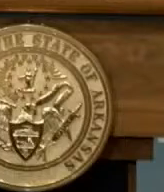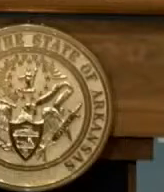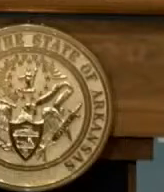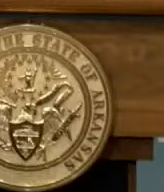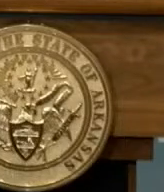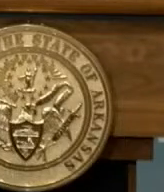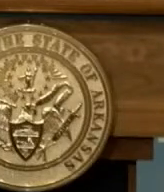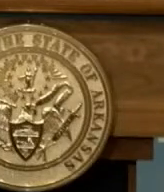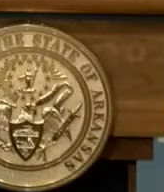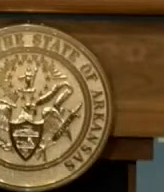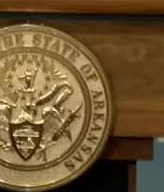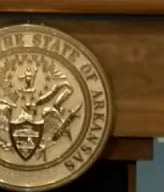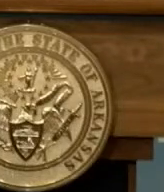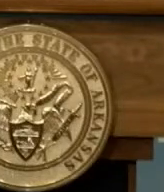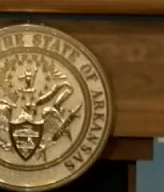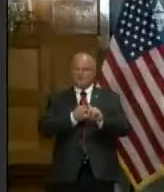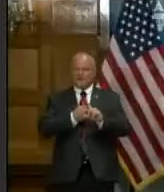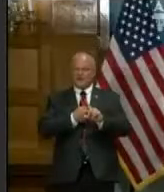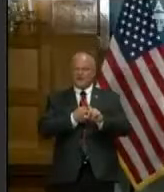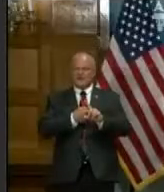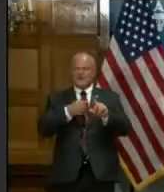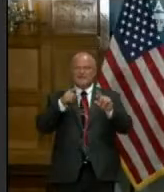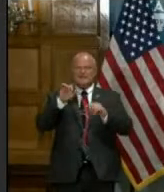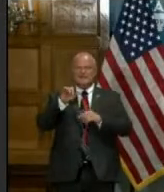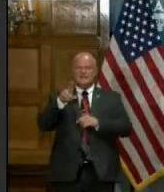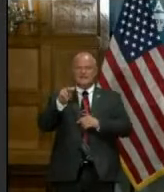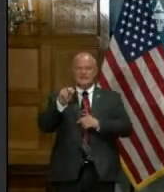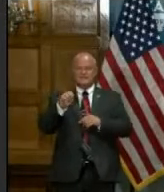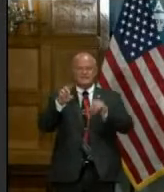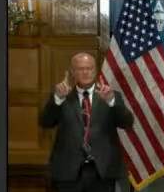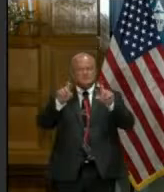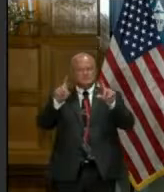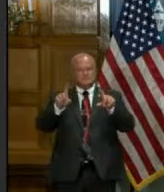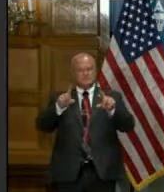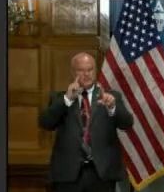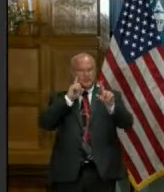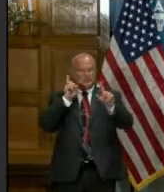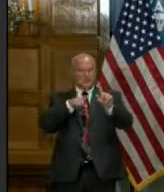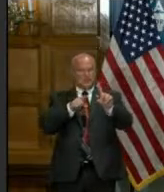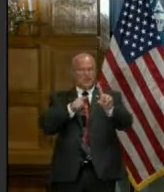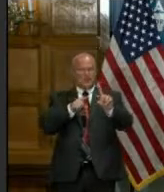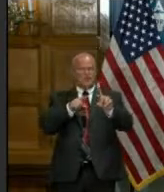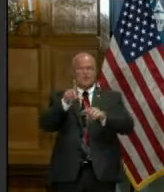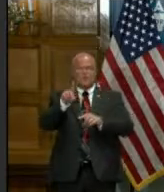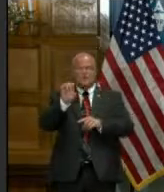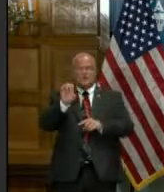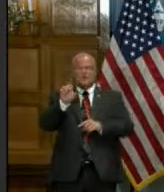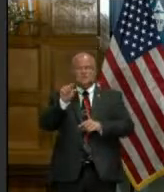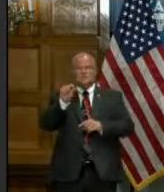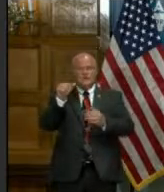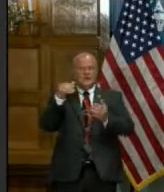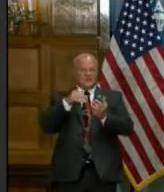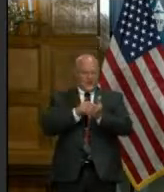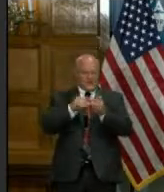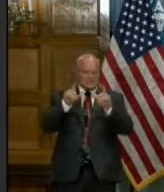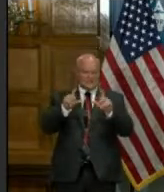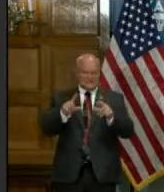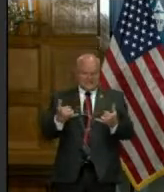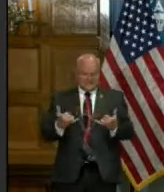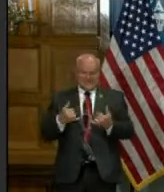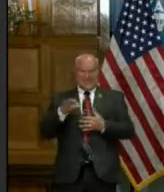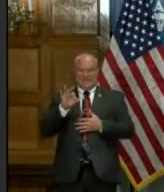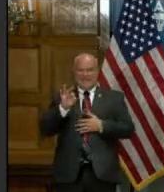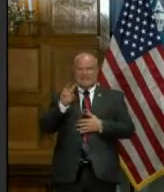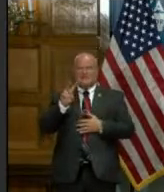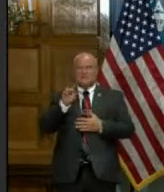we'll see that we're on target for the month of June, where we set a goal of doing 120,000 tests. We're at